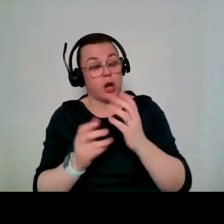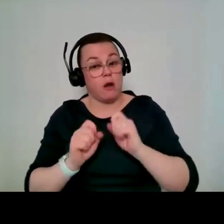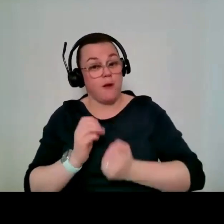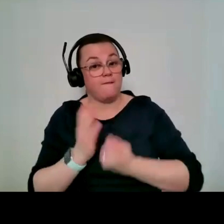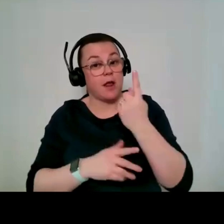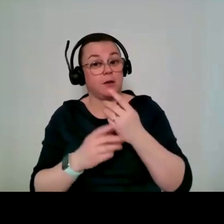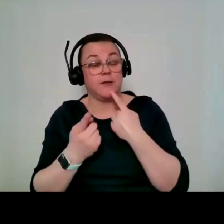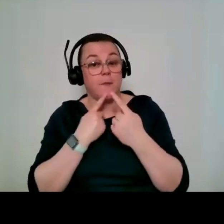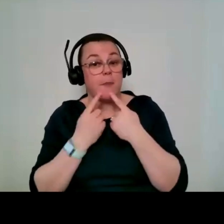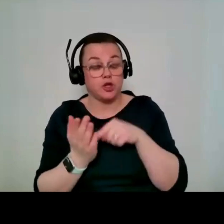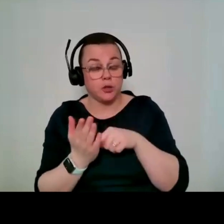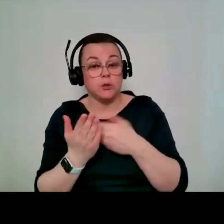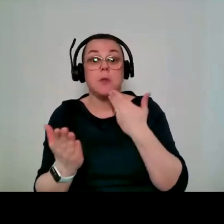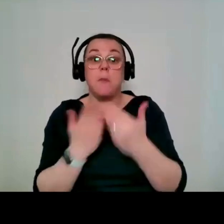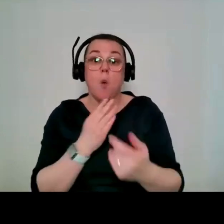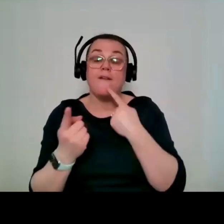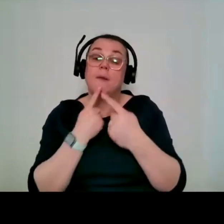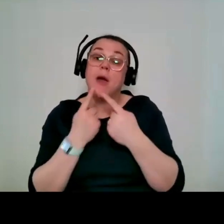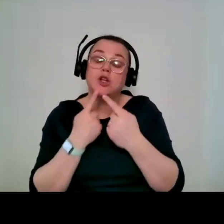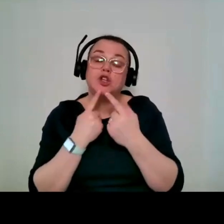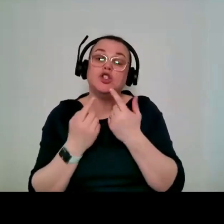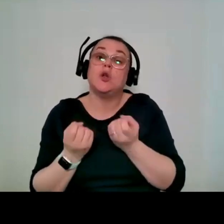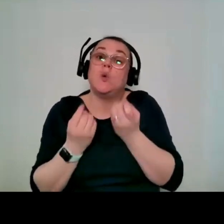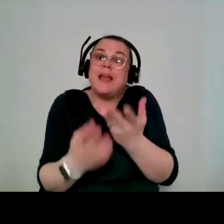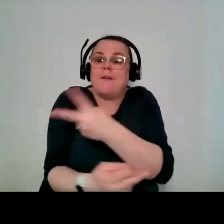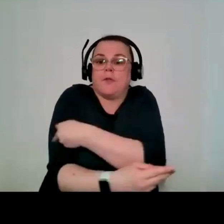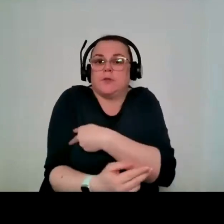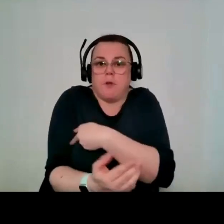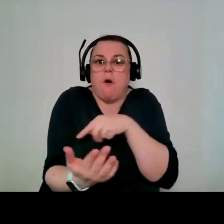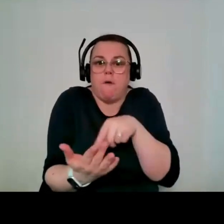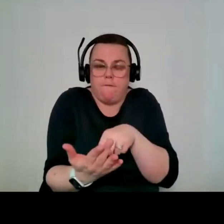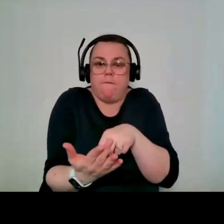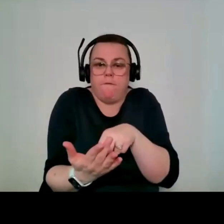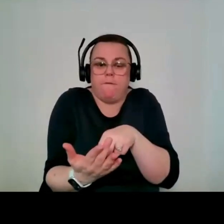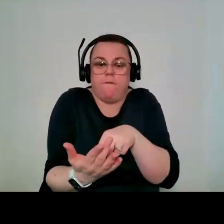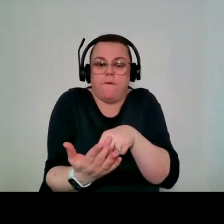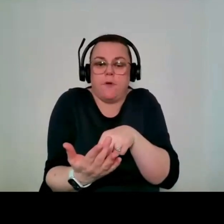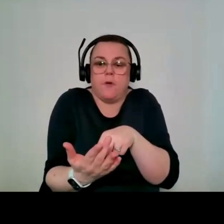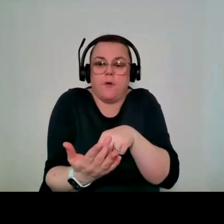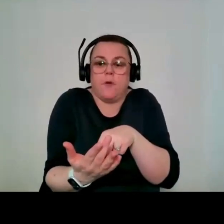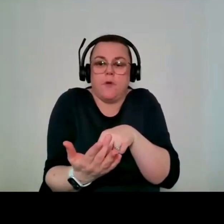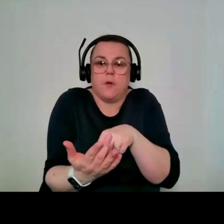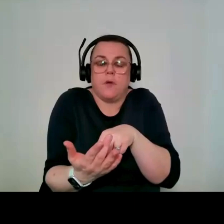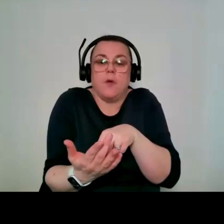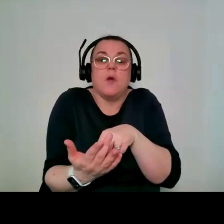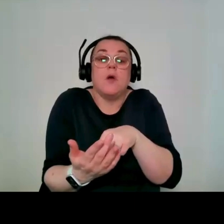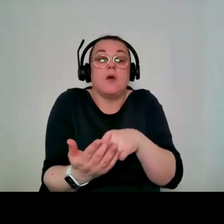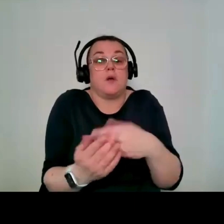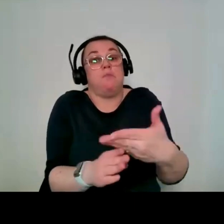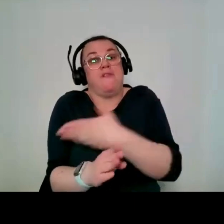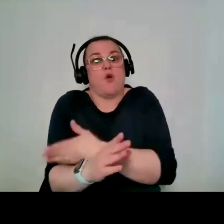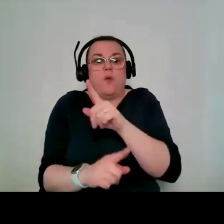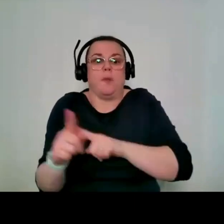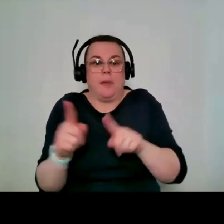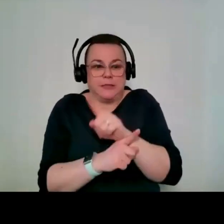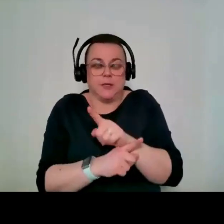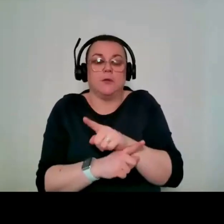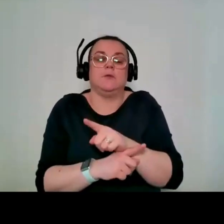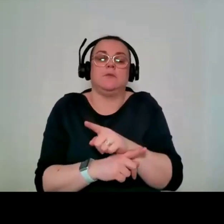advance. So the more information you can give your employee, the best in advance, the better equipped they'll